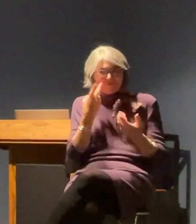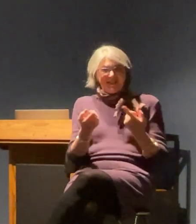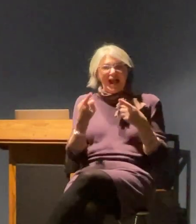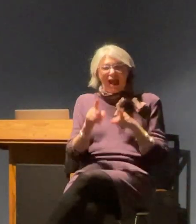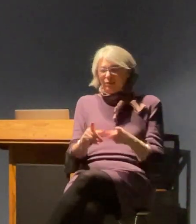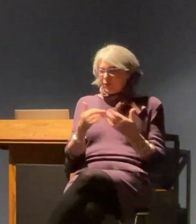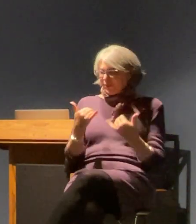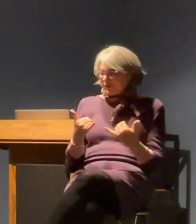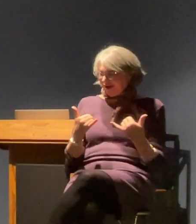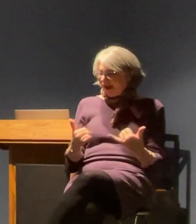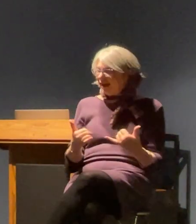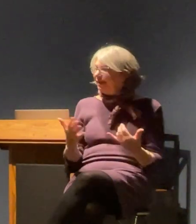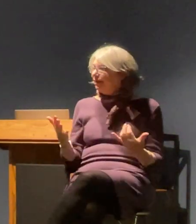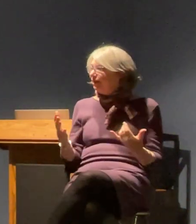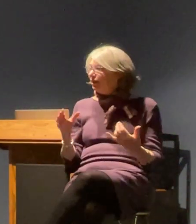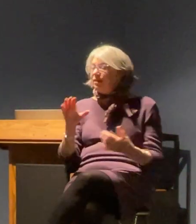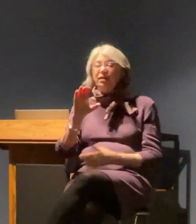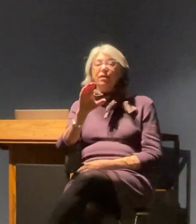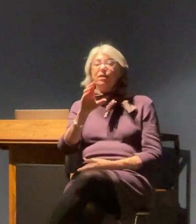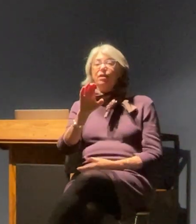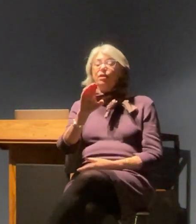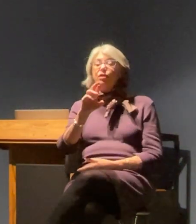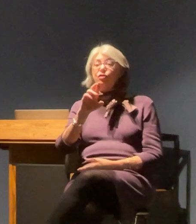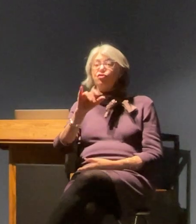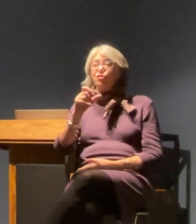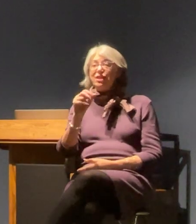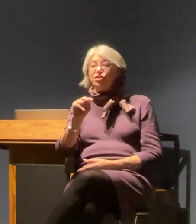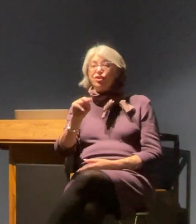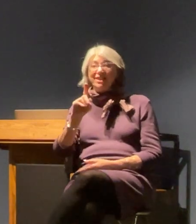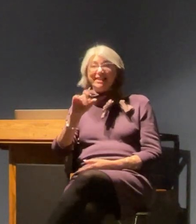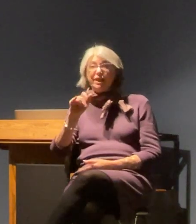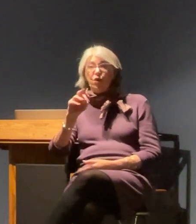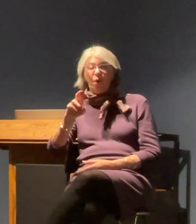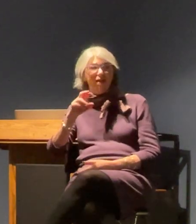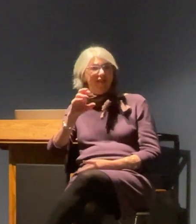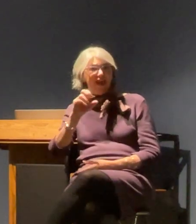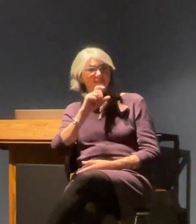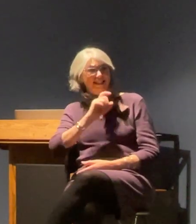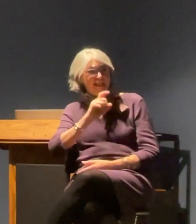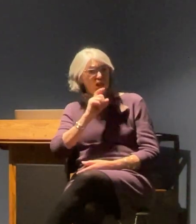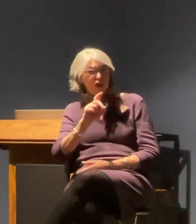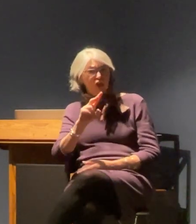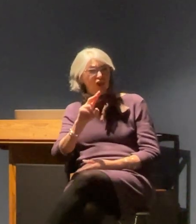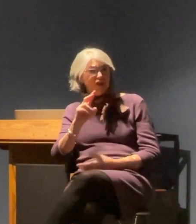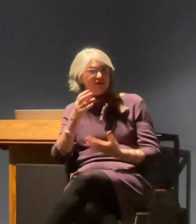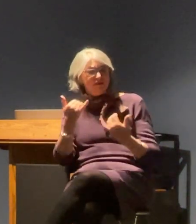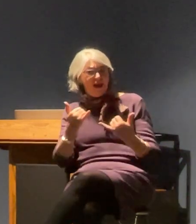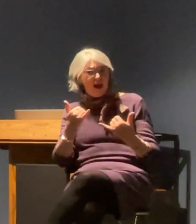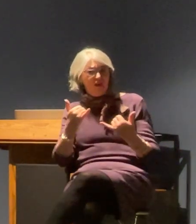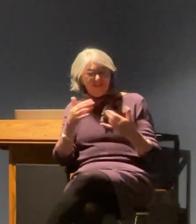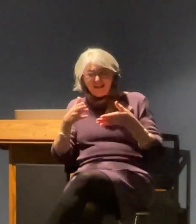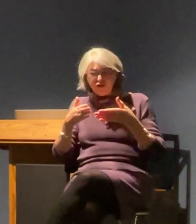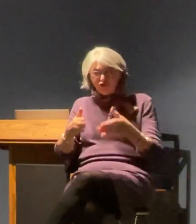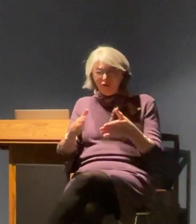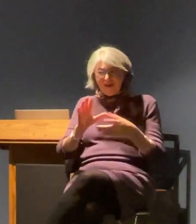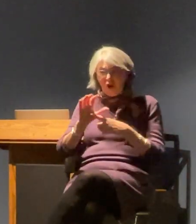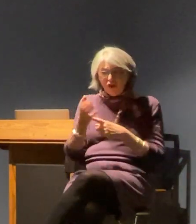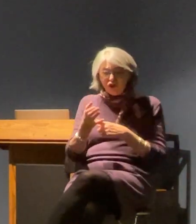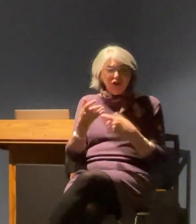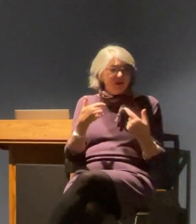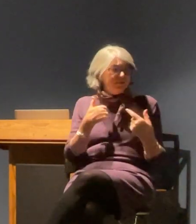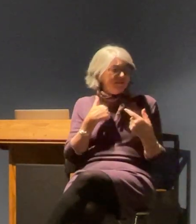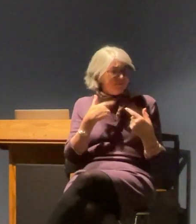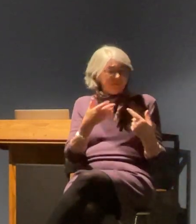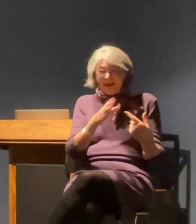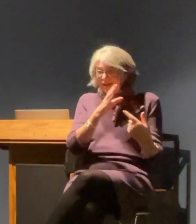happening today with Christian Dior. They have sneaker versions now. It's a thing in street culture. These high-end